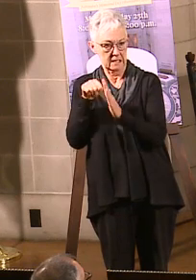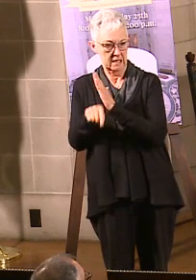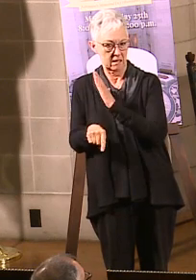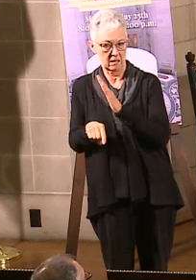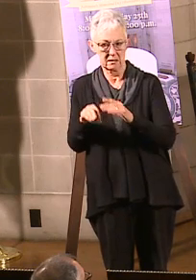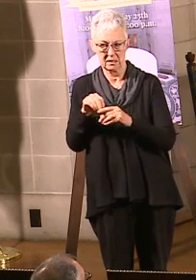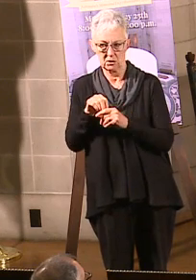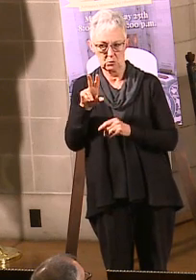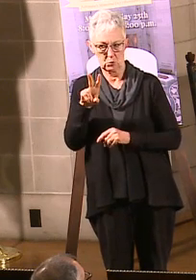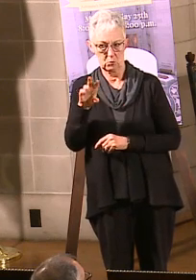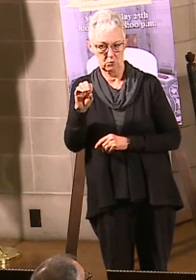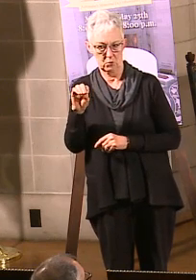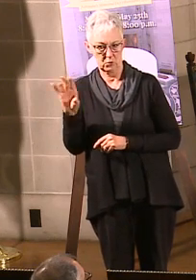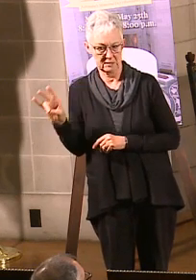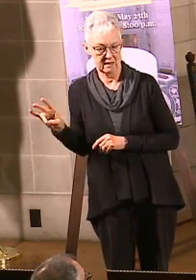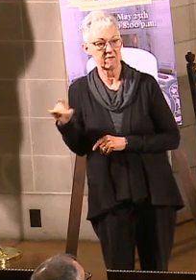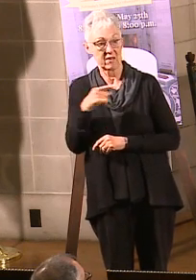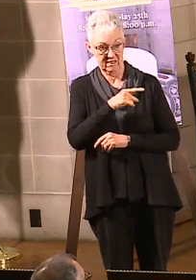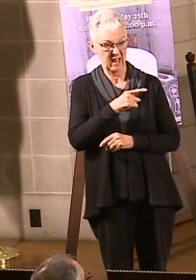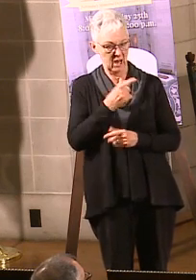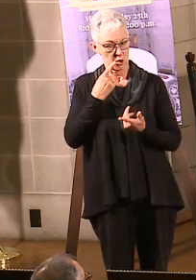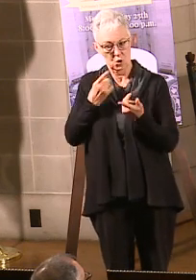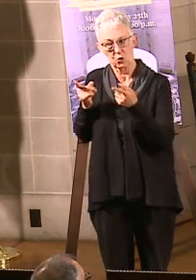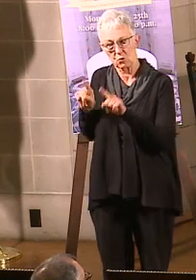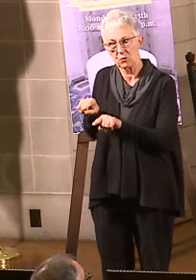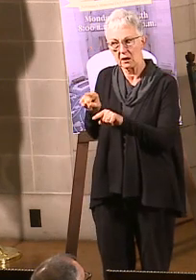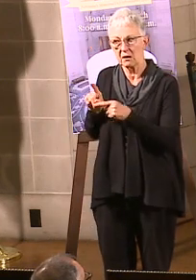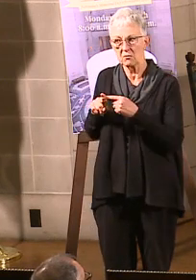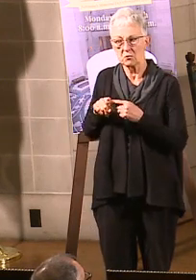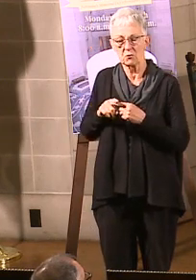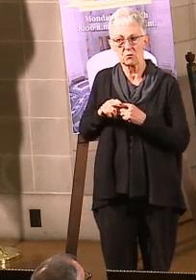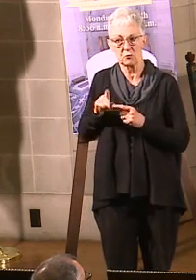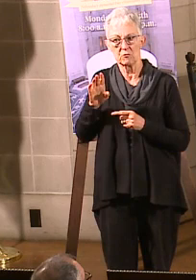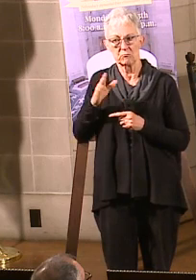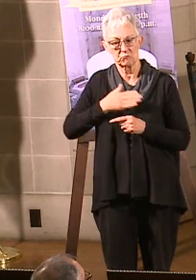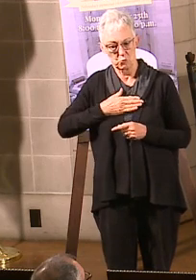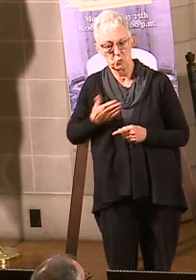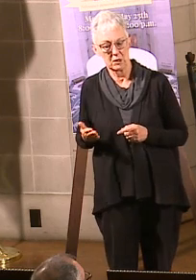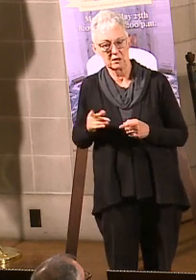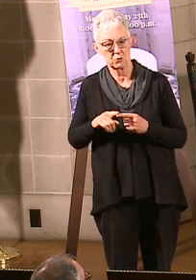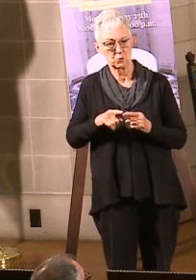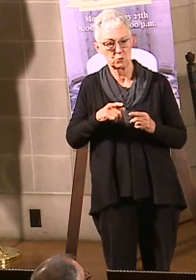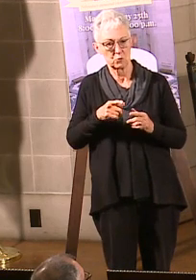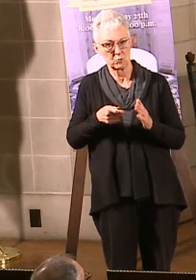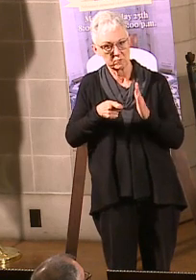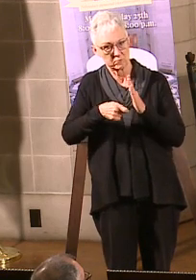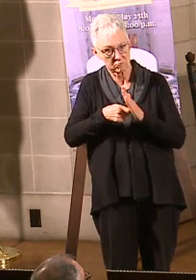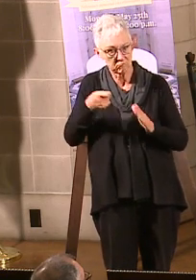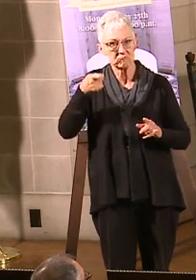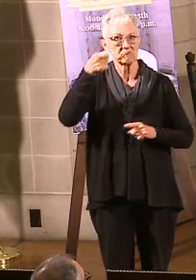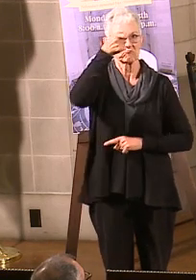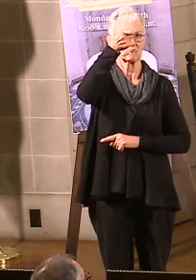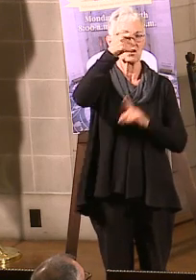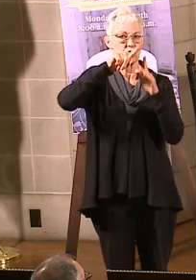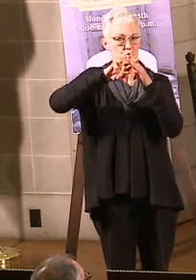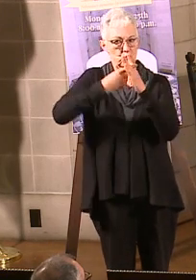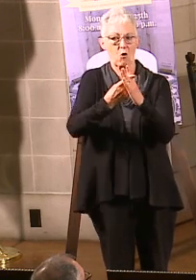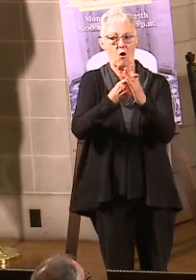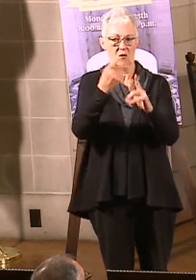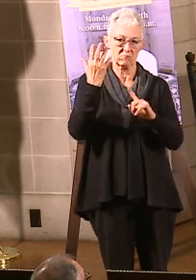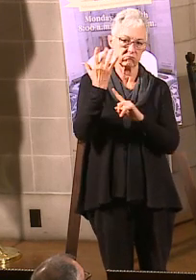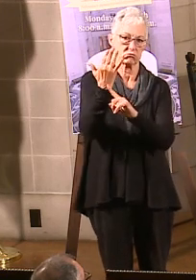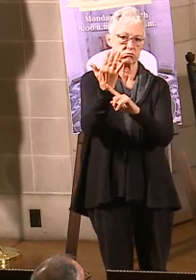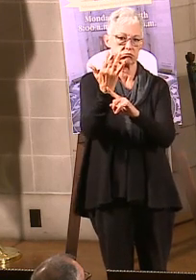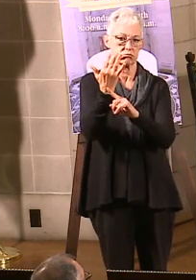to light that flame, representing the families of all Nebraskans that have lost someone. That flame will continue until